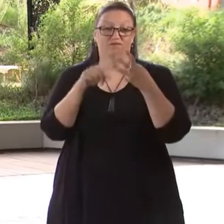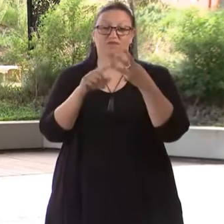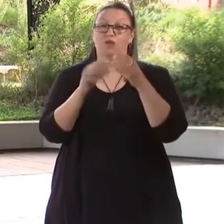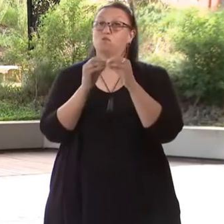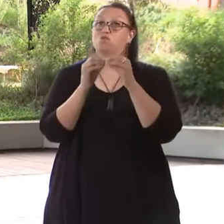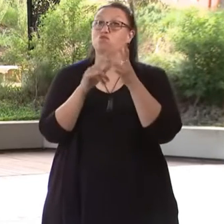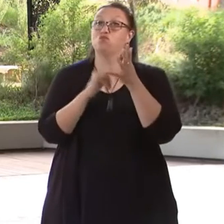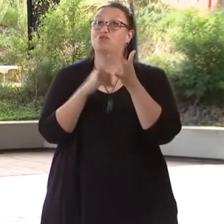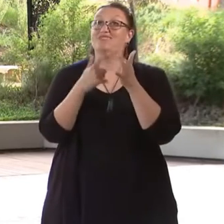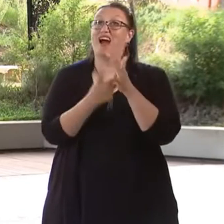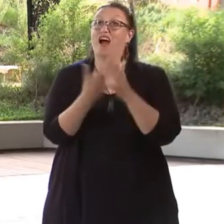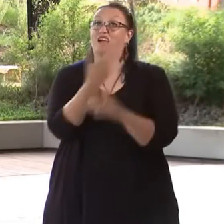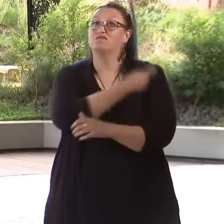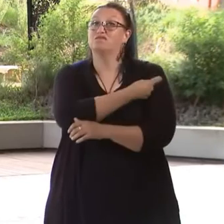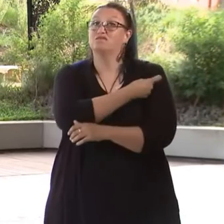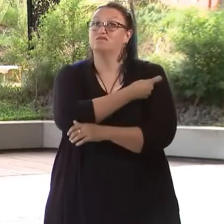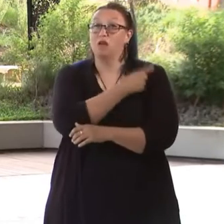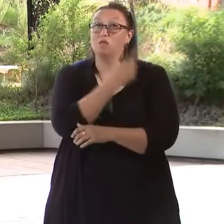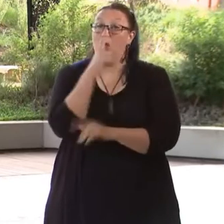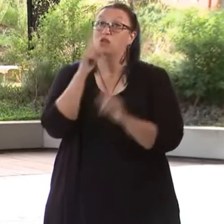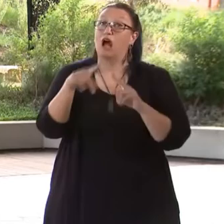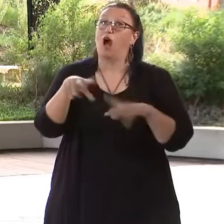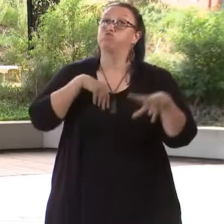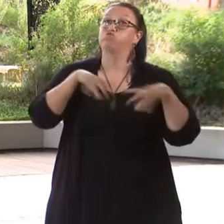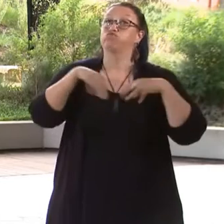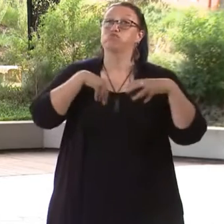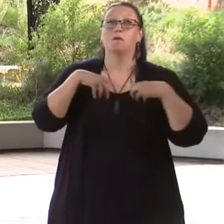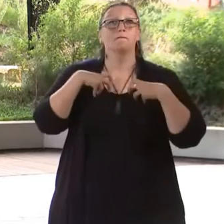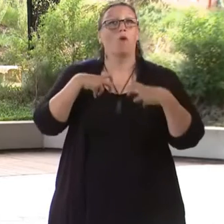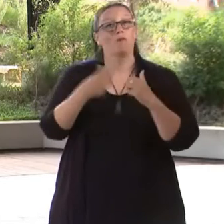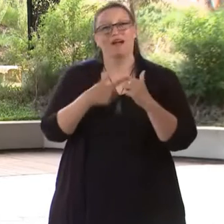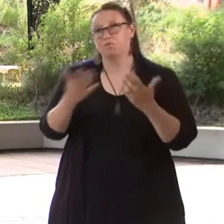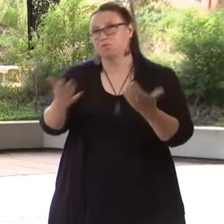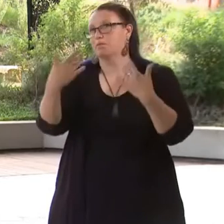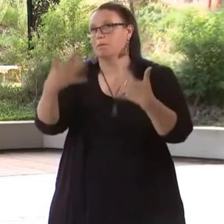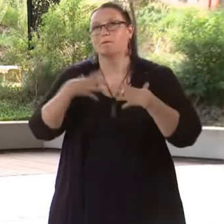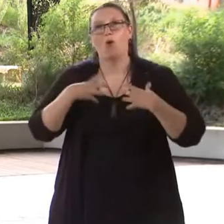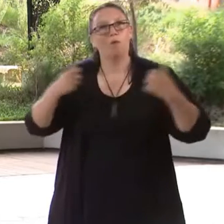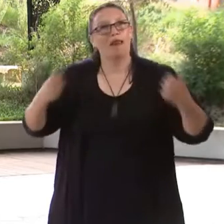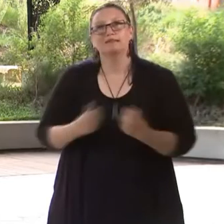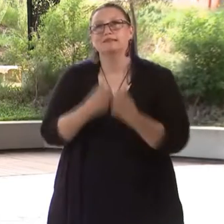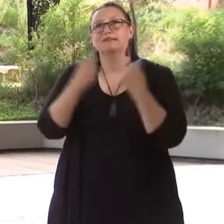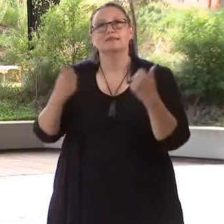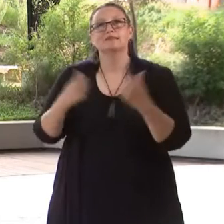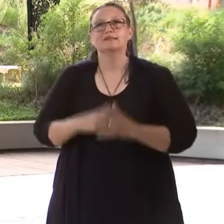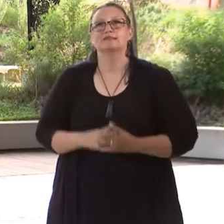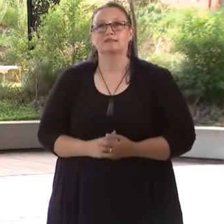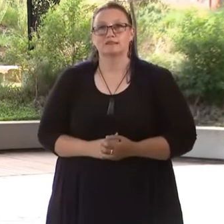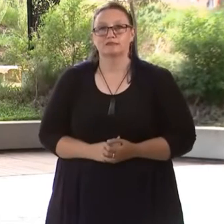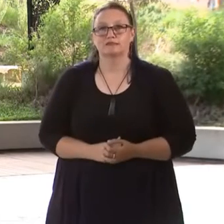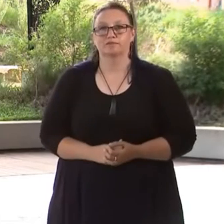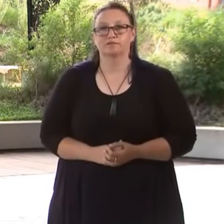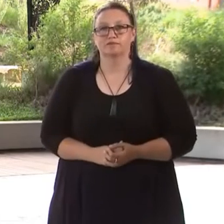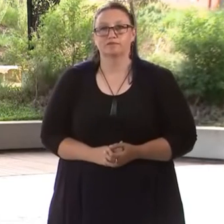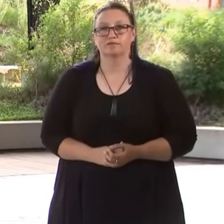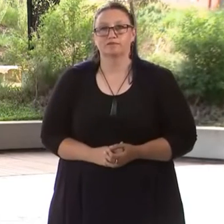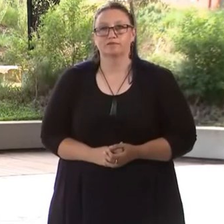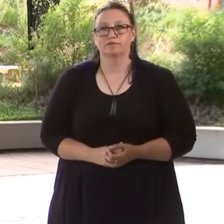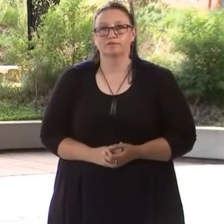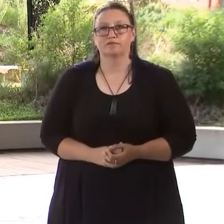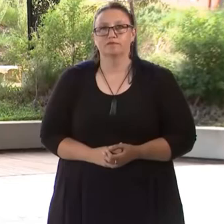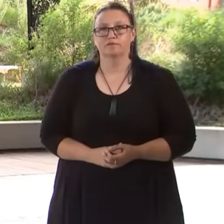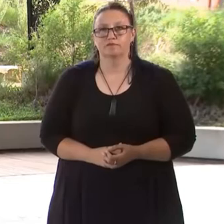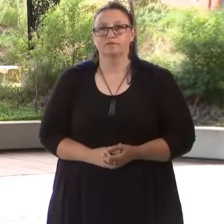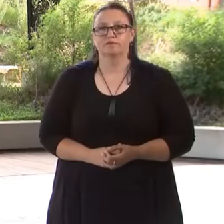our clinics, but we can do a lot more. We have created, despite the pressure that the health system is under presently, we